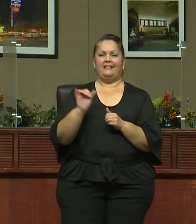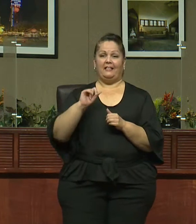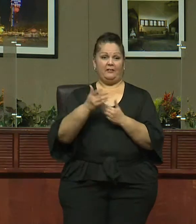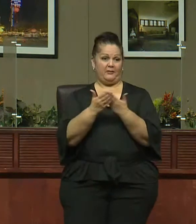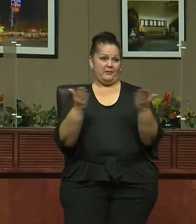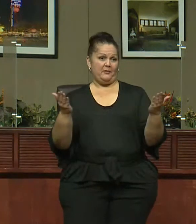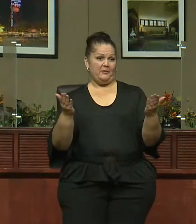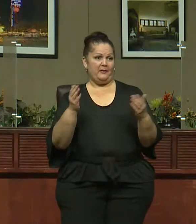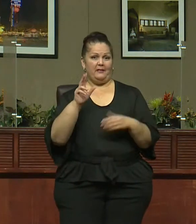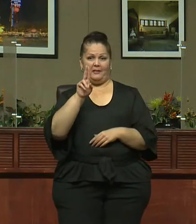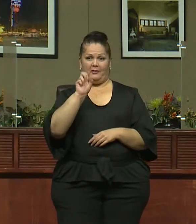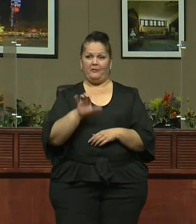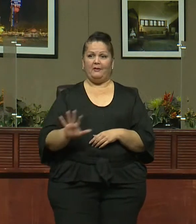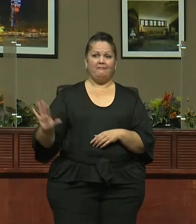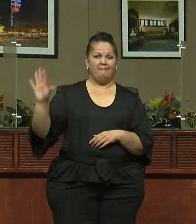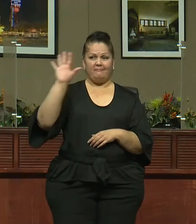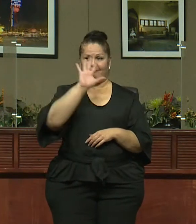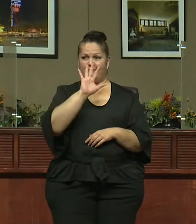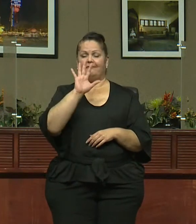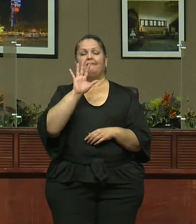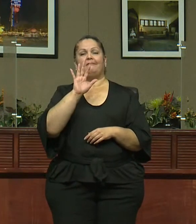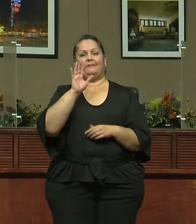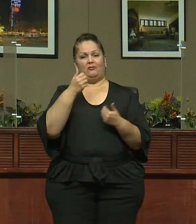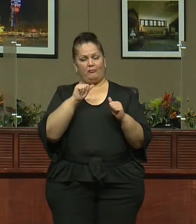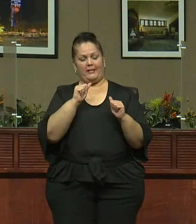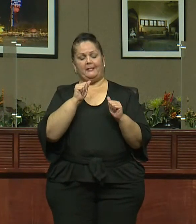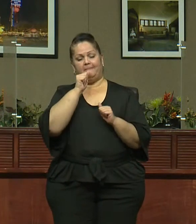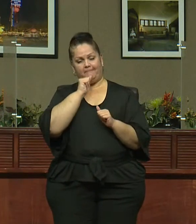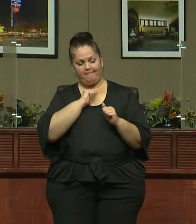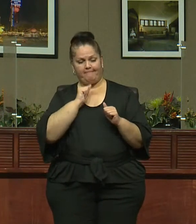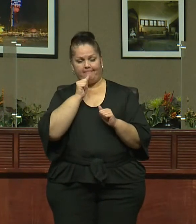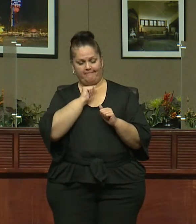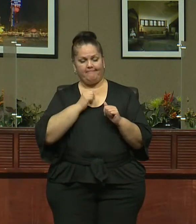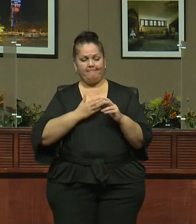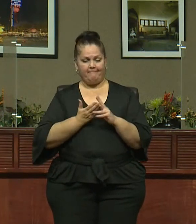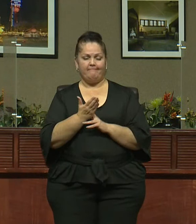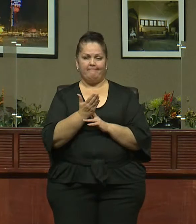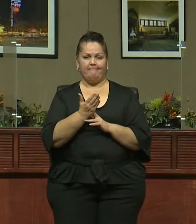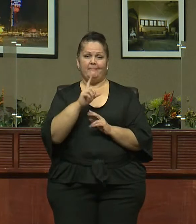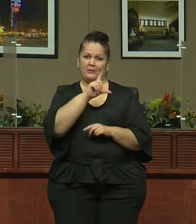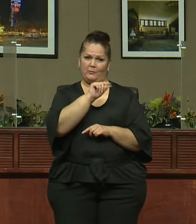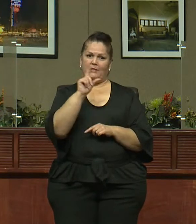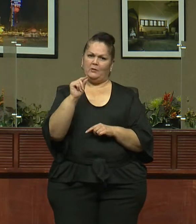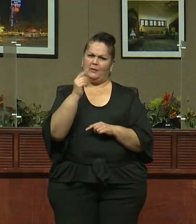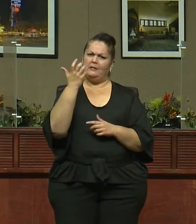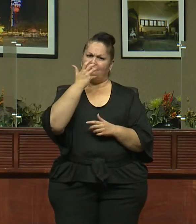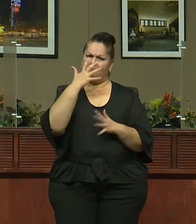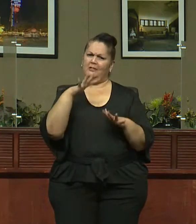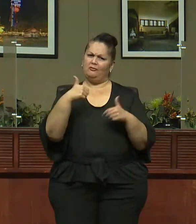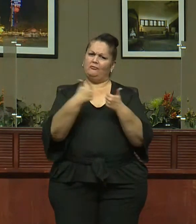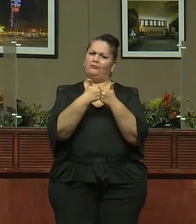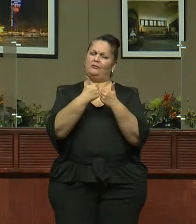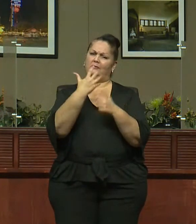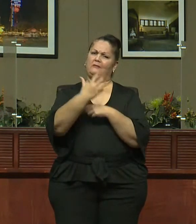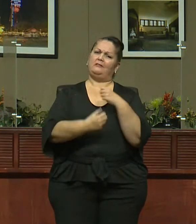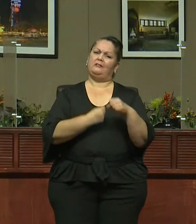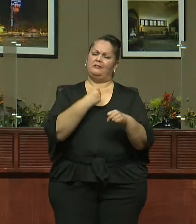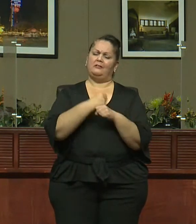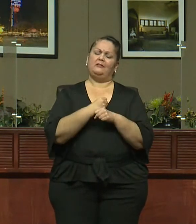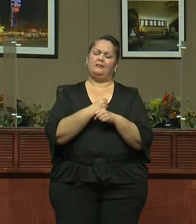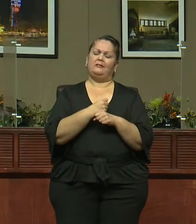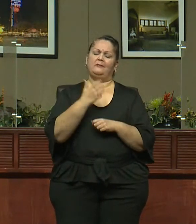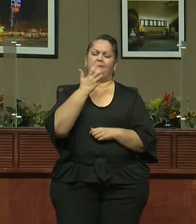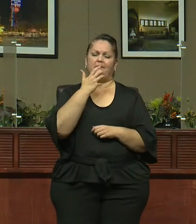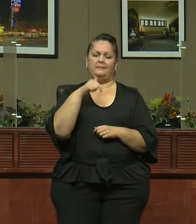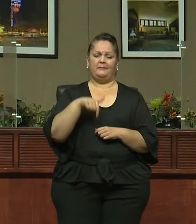America is getting through it. So 2020 has been just one of those challenging years for us. This is